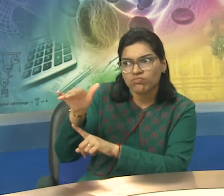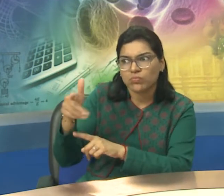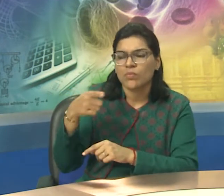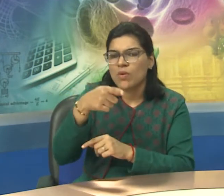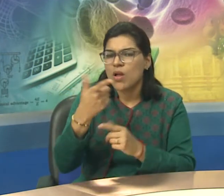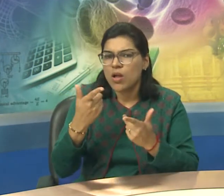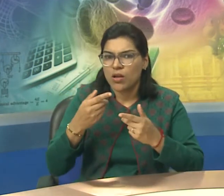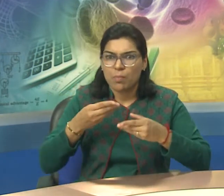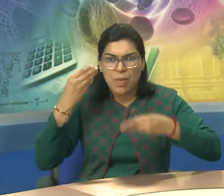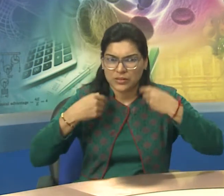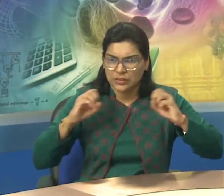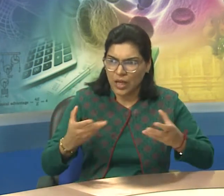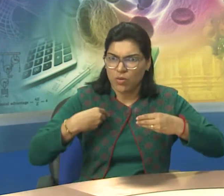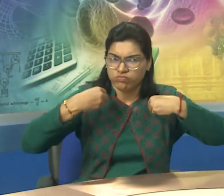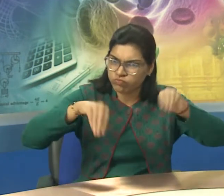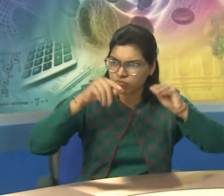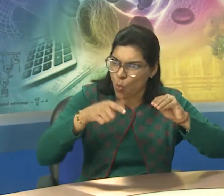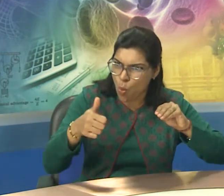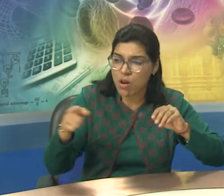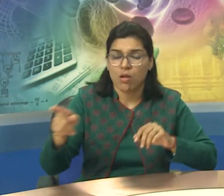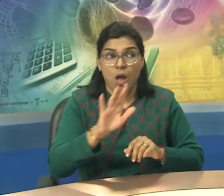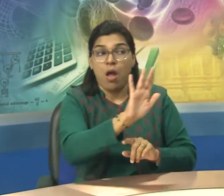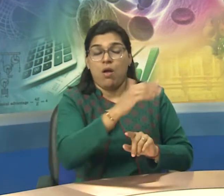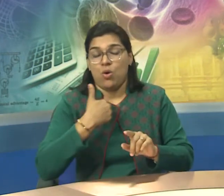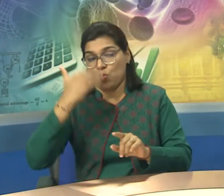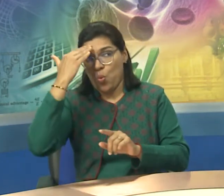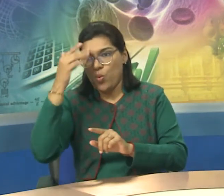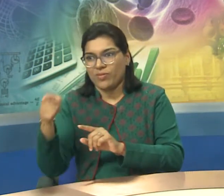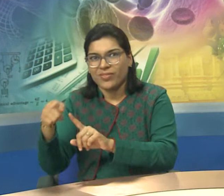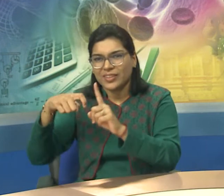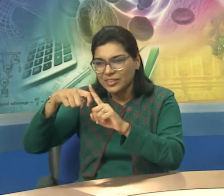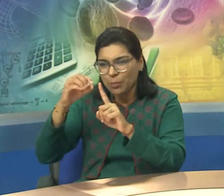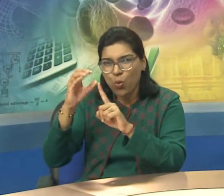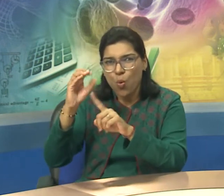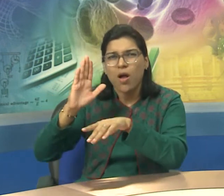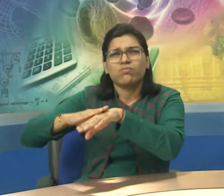customers a competitive advantage and